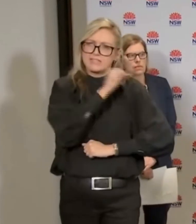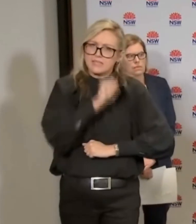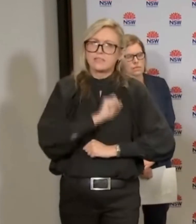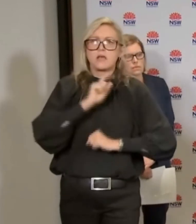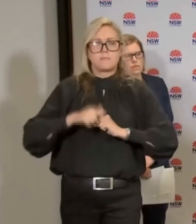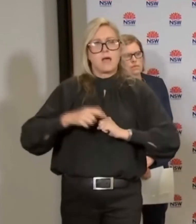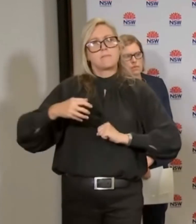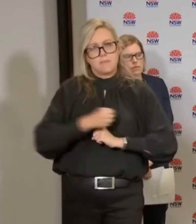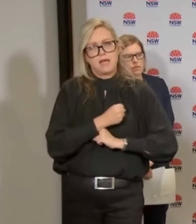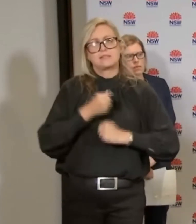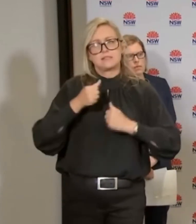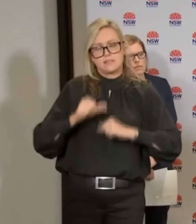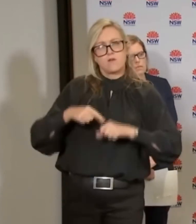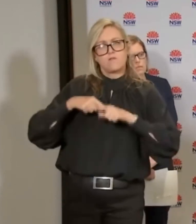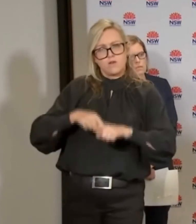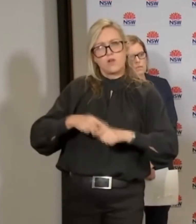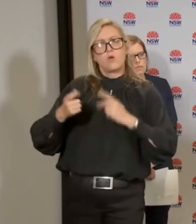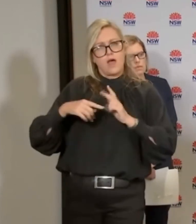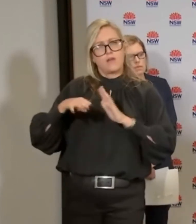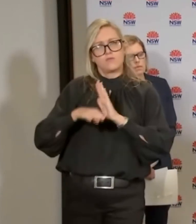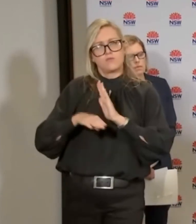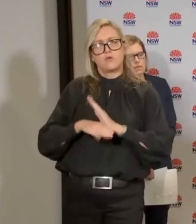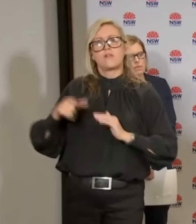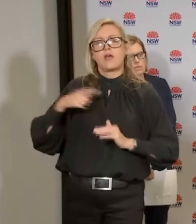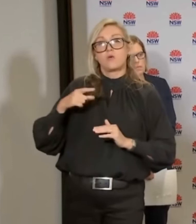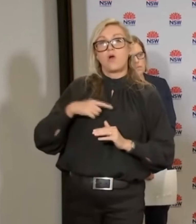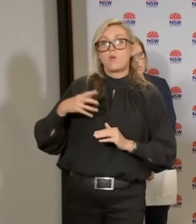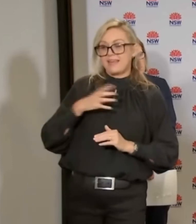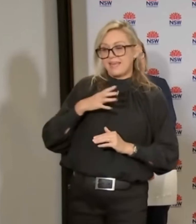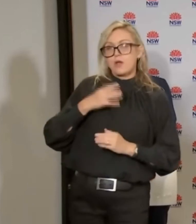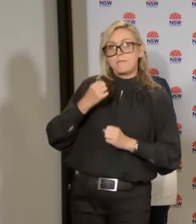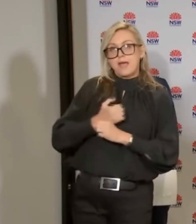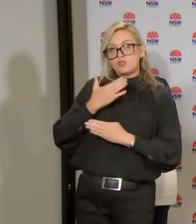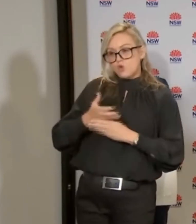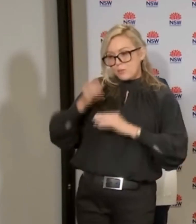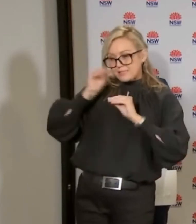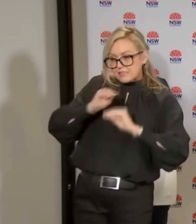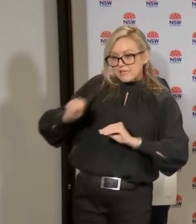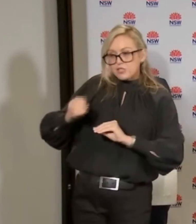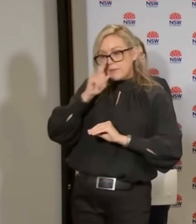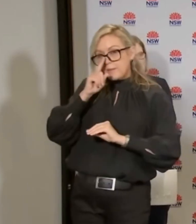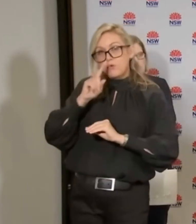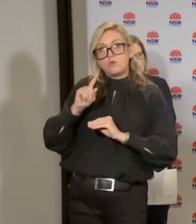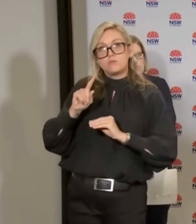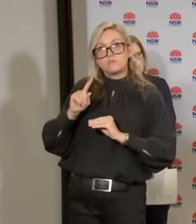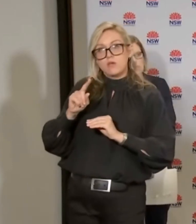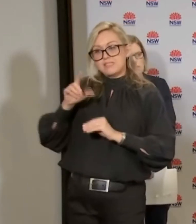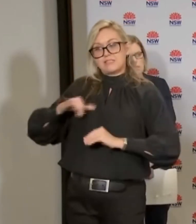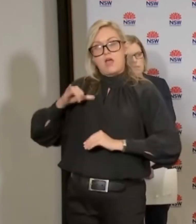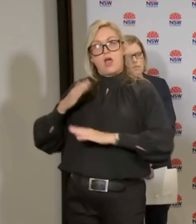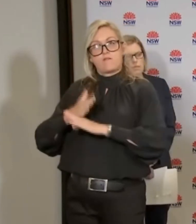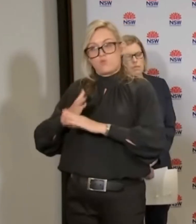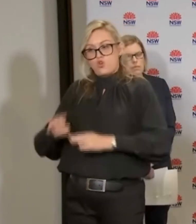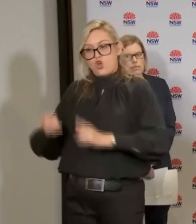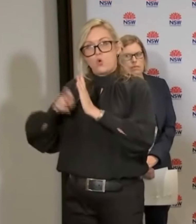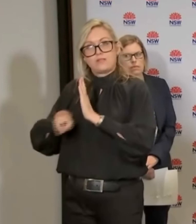Wales Health, which they've done, to make sure we have strong messaging for people who do have the vaccine already, who've received the vaccine, to say this doesn't mean you have